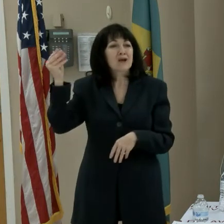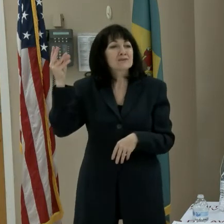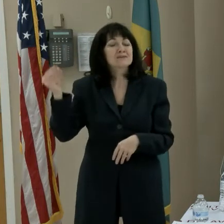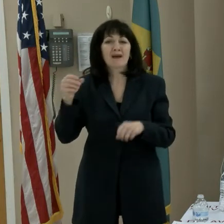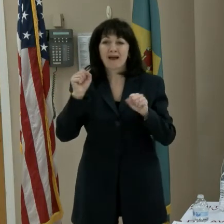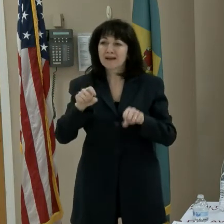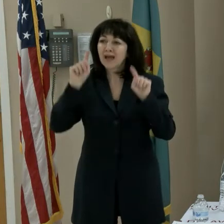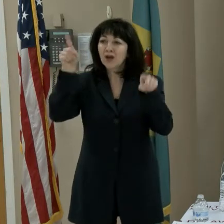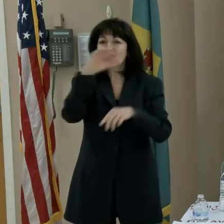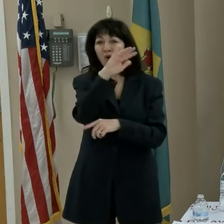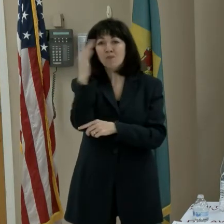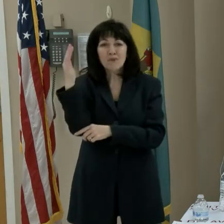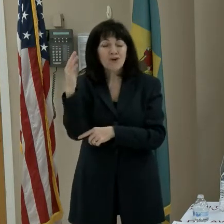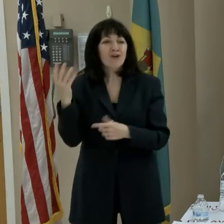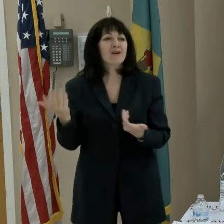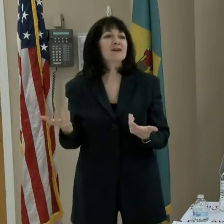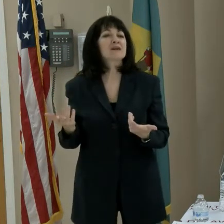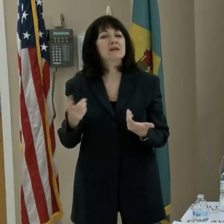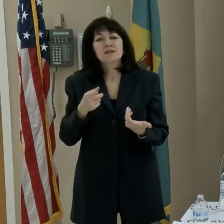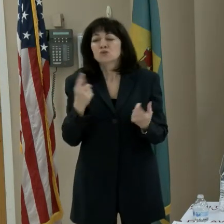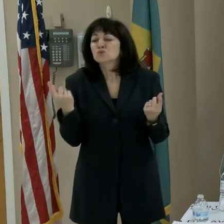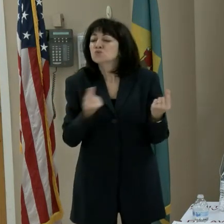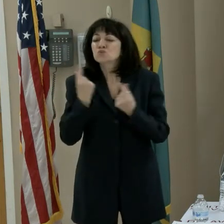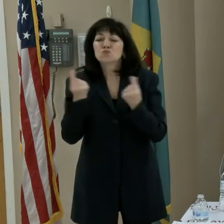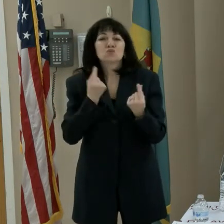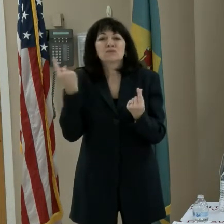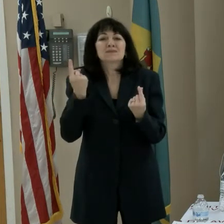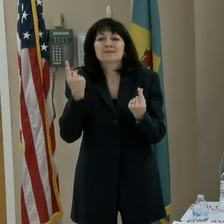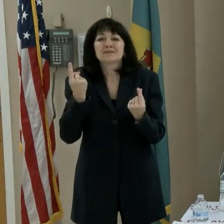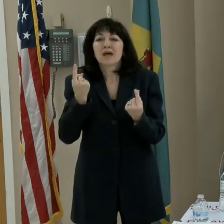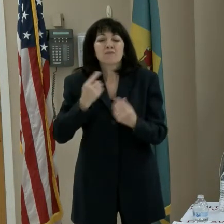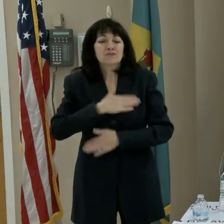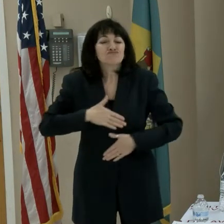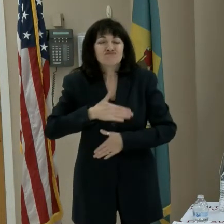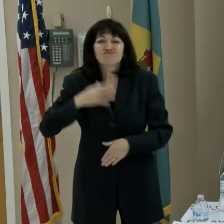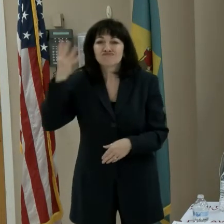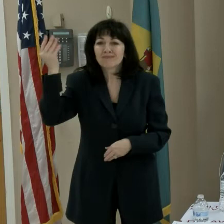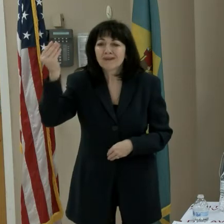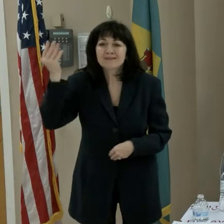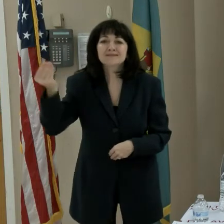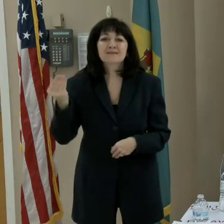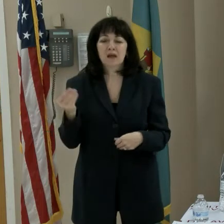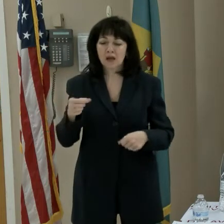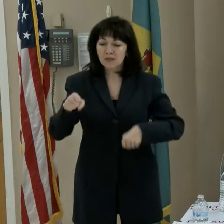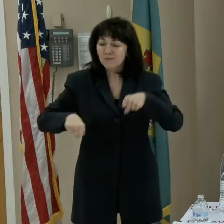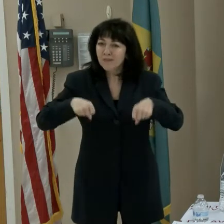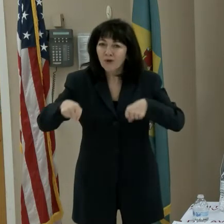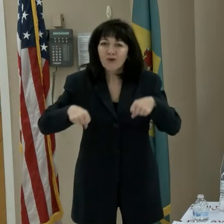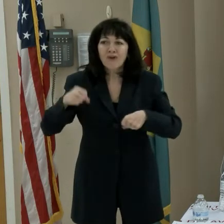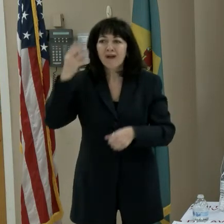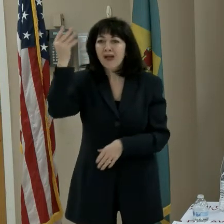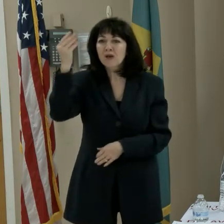a park or just doing something you enjoy, going for a bike ride. We just really want to underscore that.